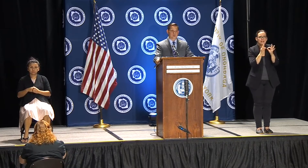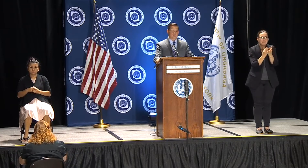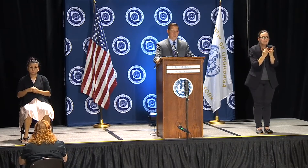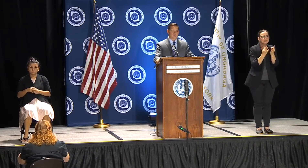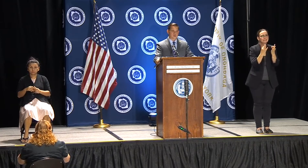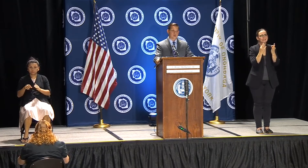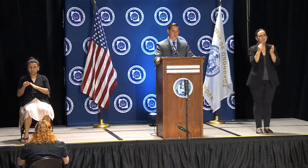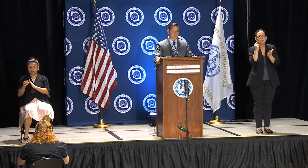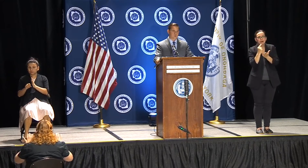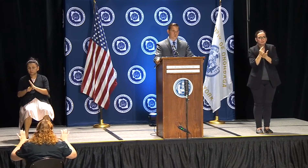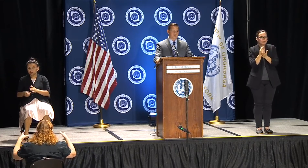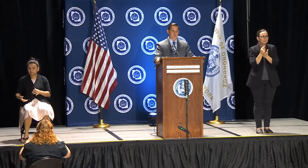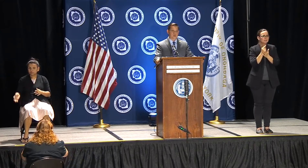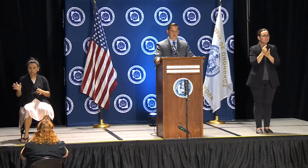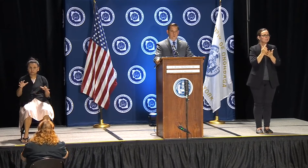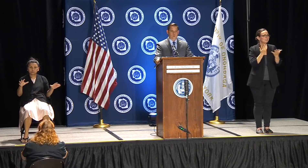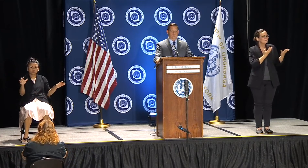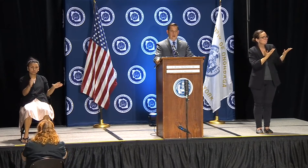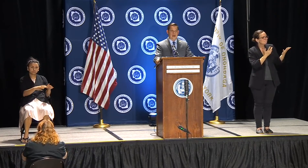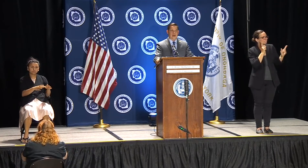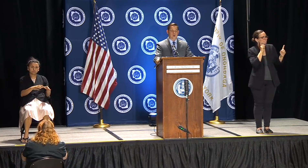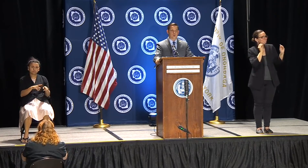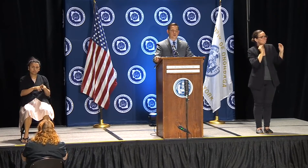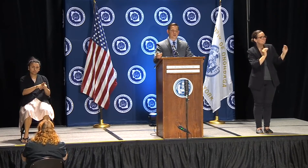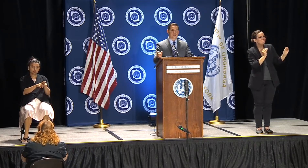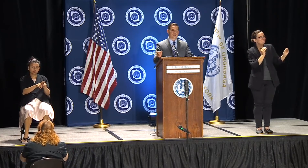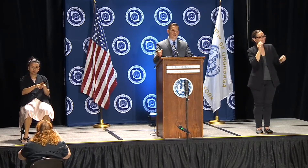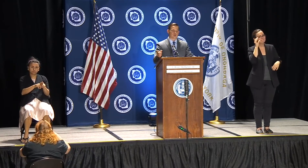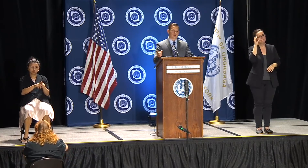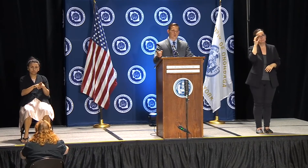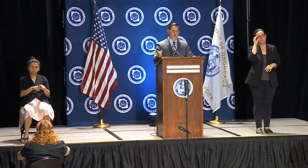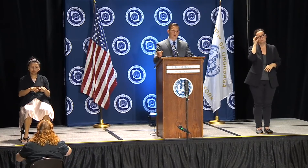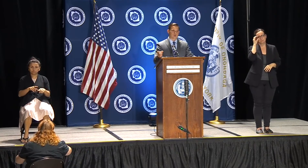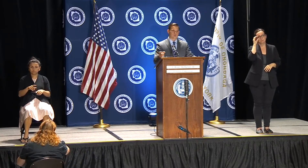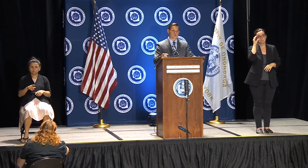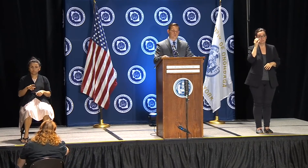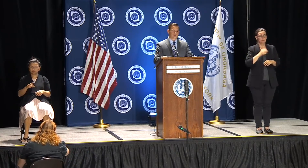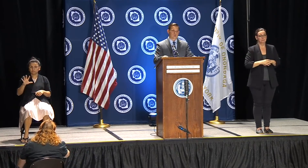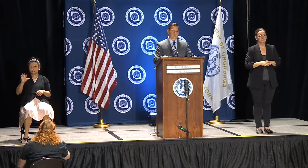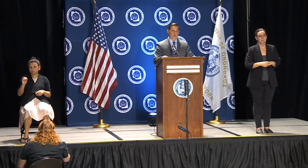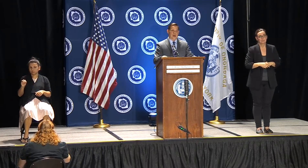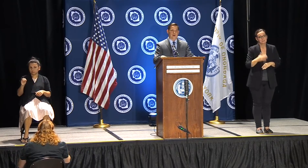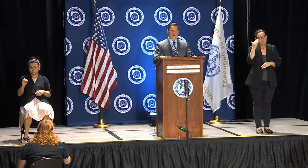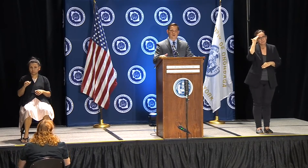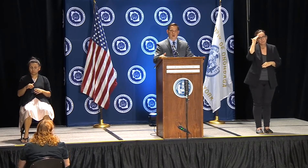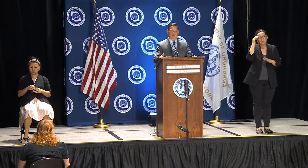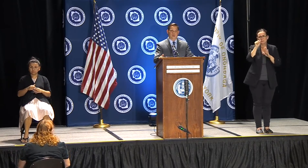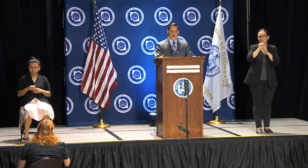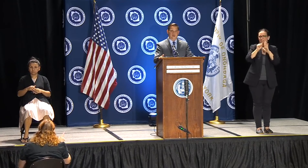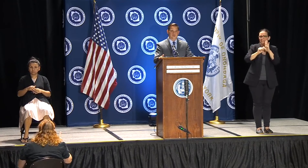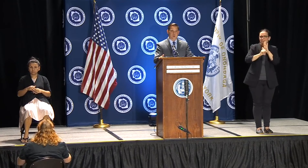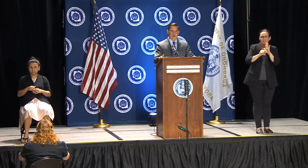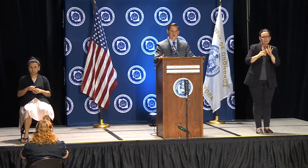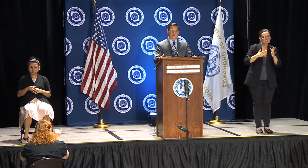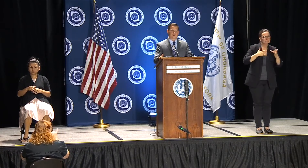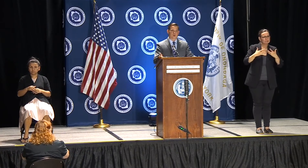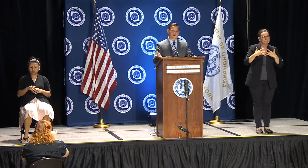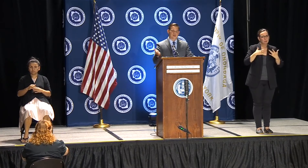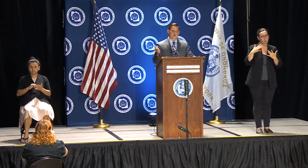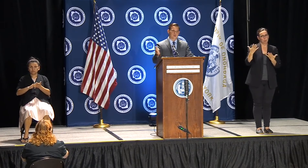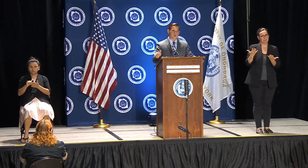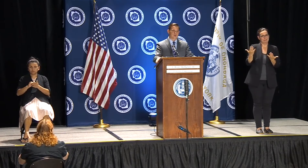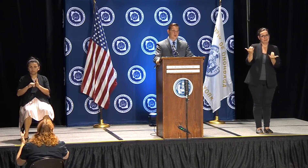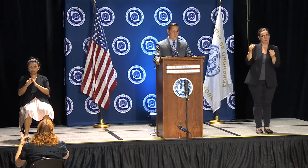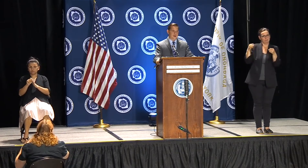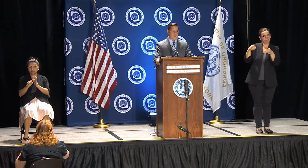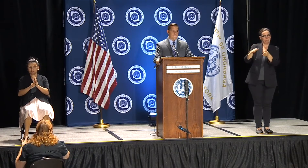bit. Certainly, we think we need to. I know the state's concern was colleges coming back, spikes. What does